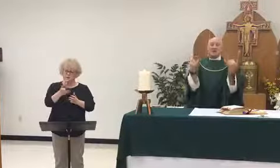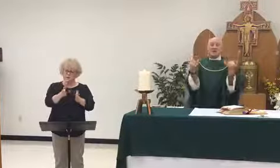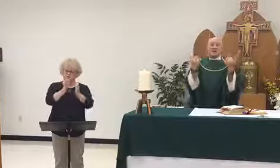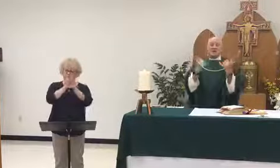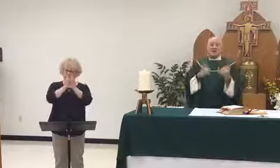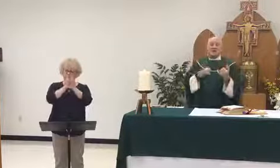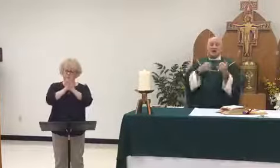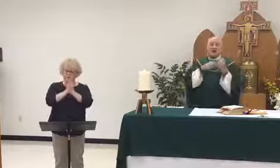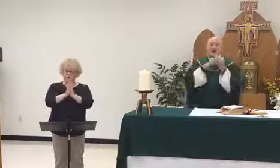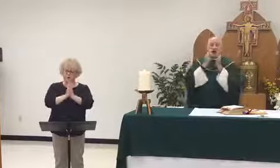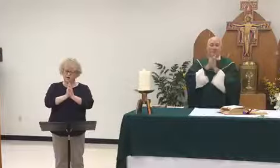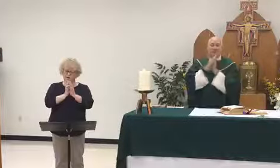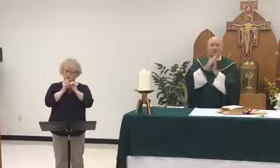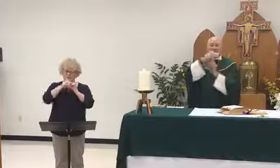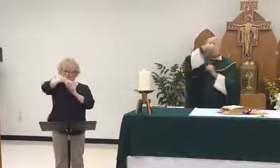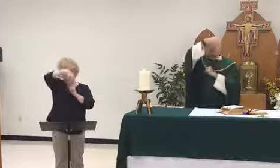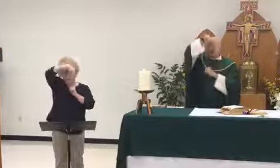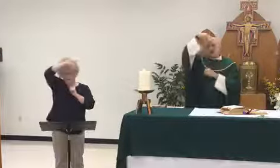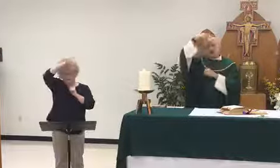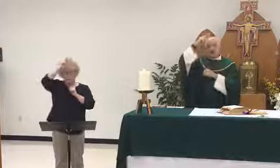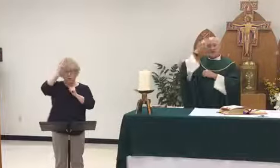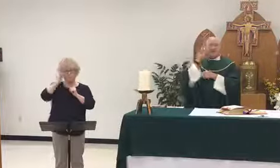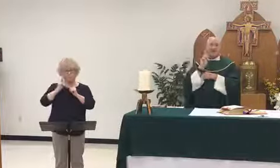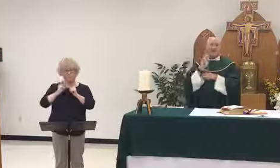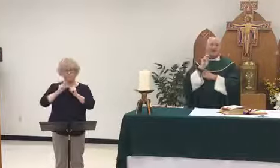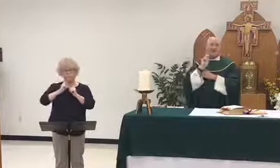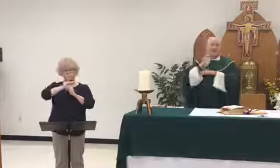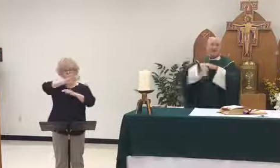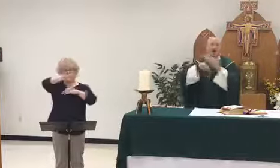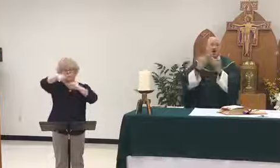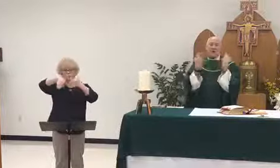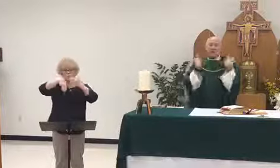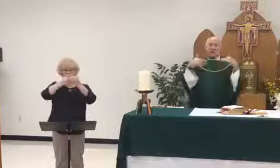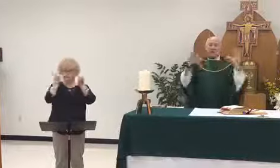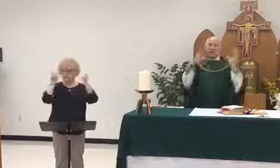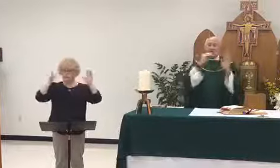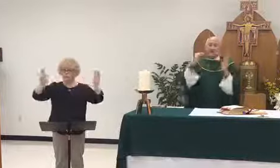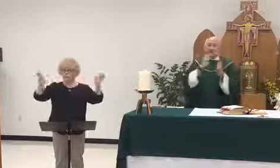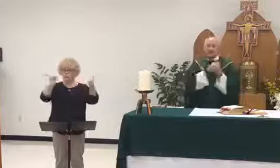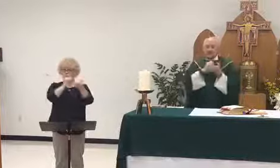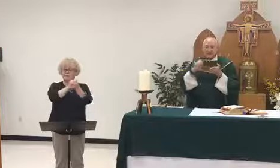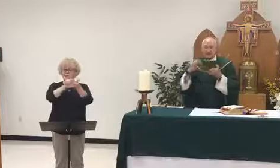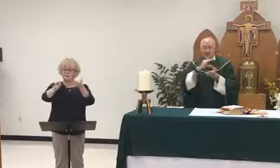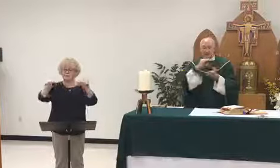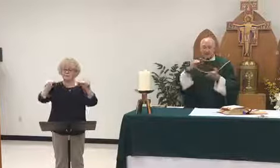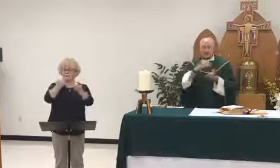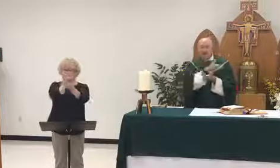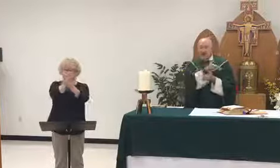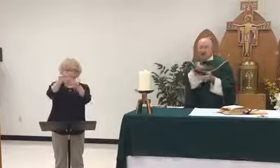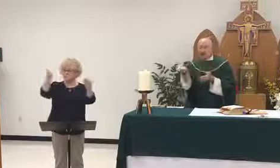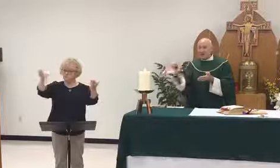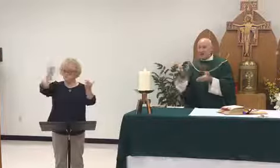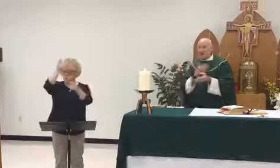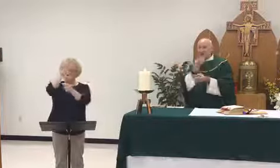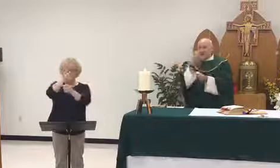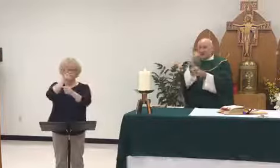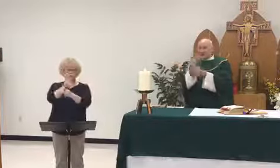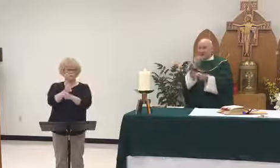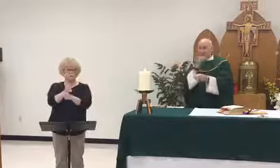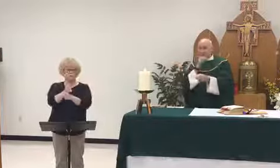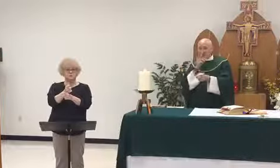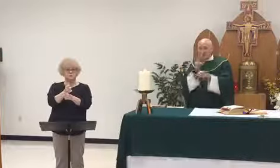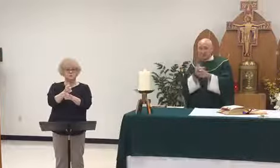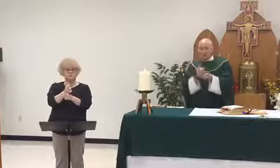Through my most grievous fault. Therefore I ask, Blessed Mary, ever Virgin, all the angels and saints, and you,